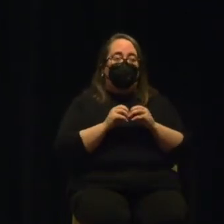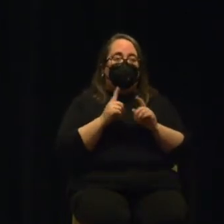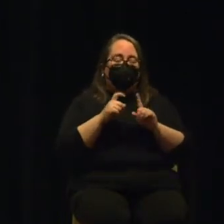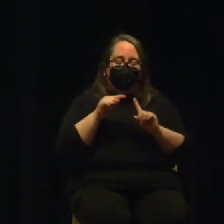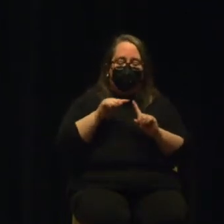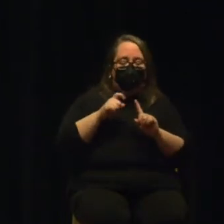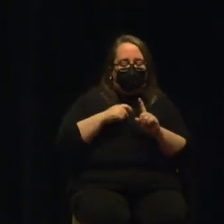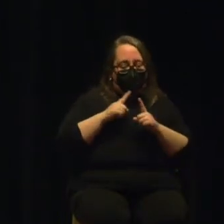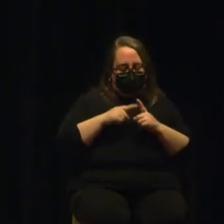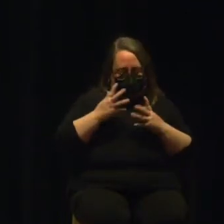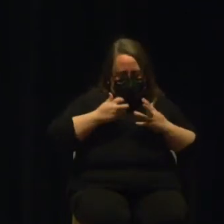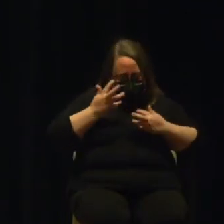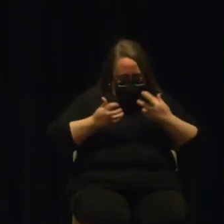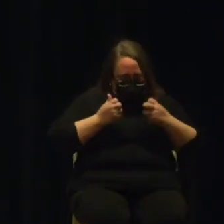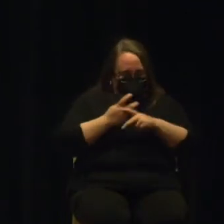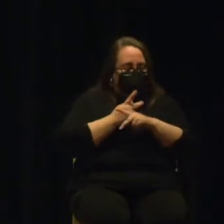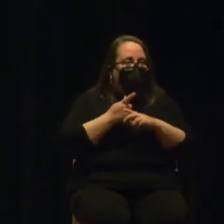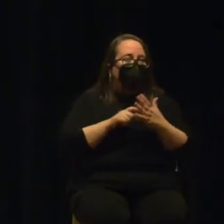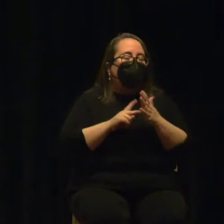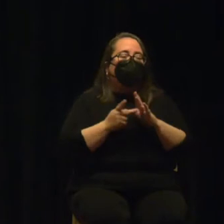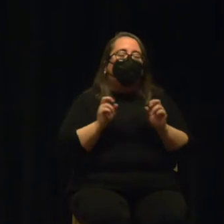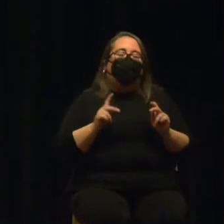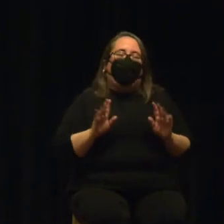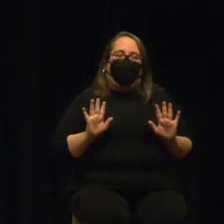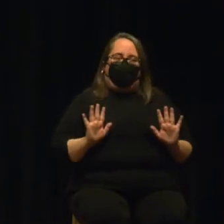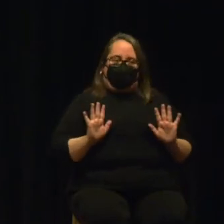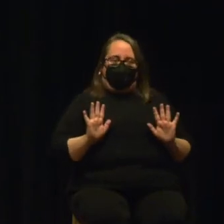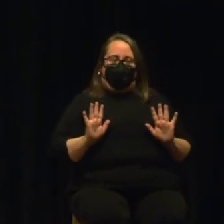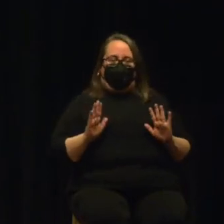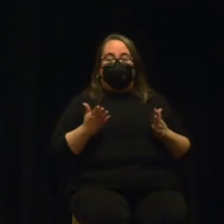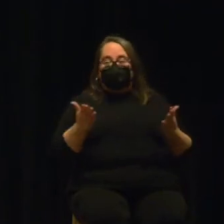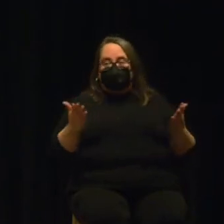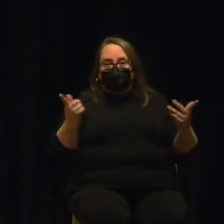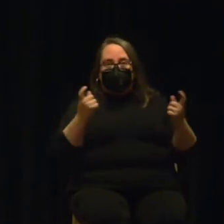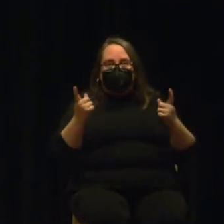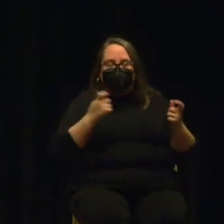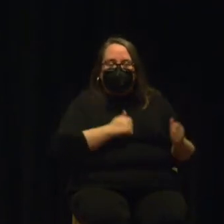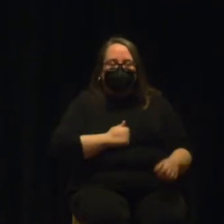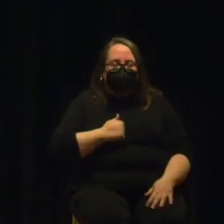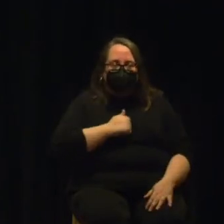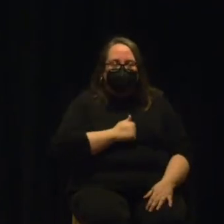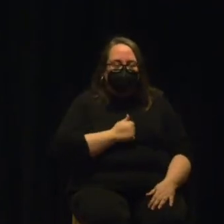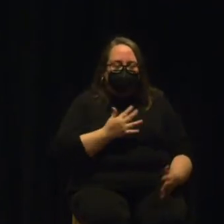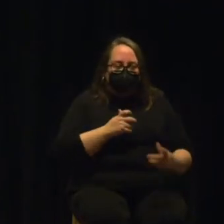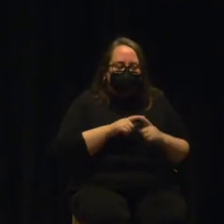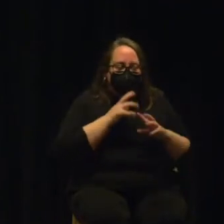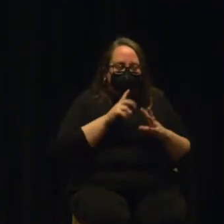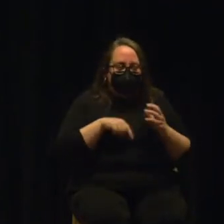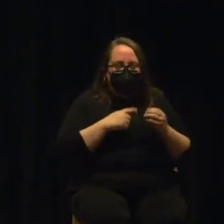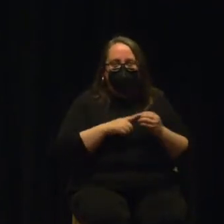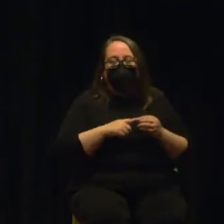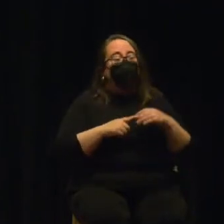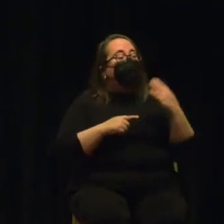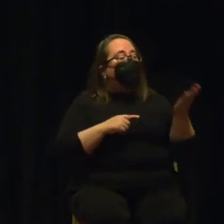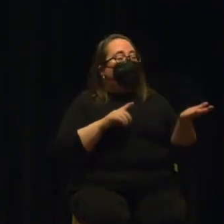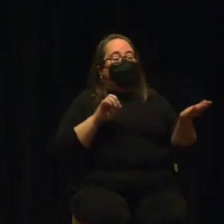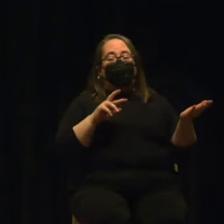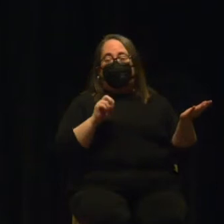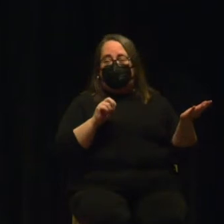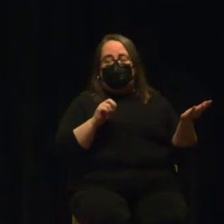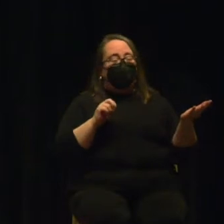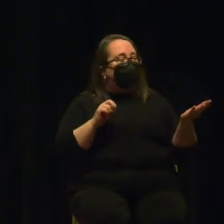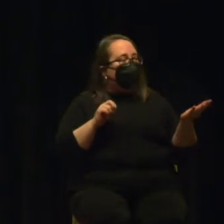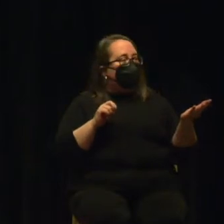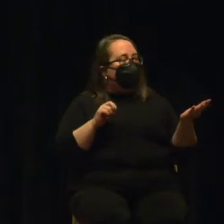should be excavating. Yeah, I love that, man. All right, some questions. Sorry, but there's a lot to talk about. Yeah. Anybody